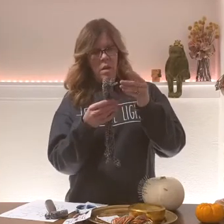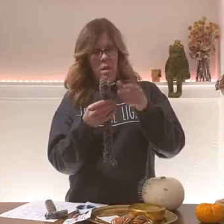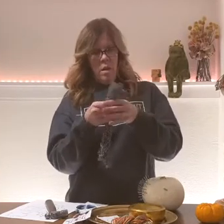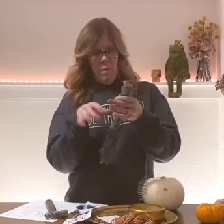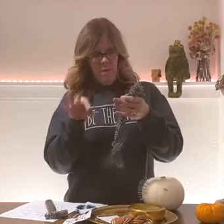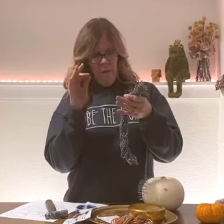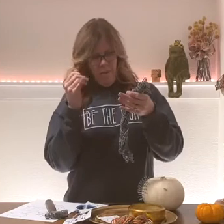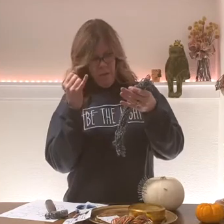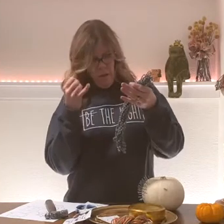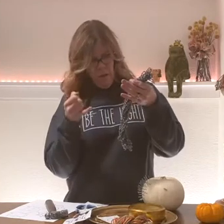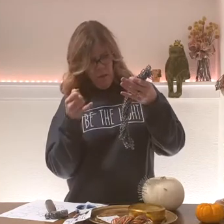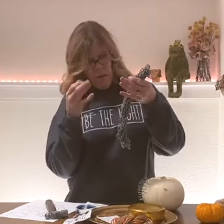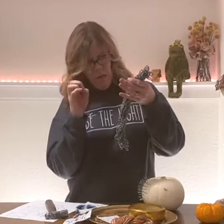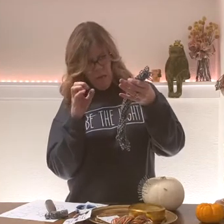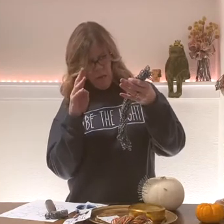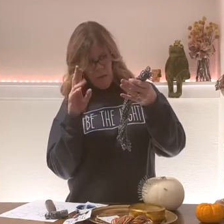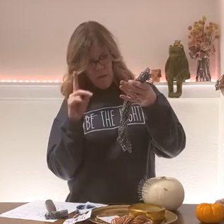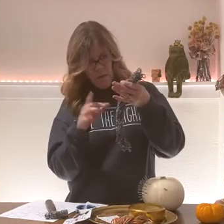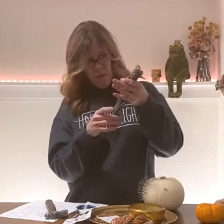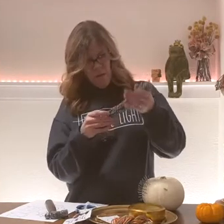Let me find the end.